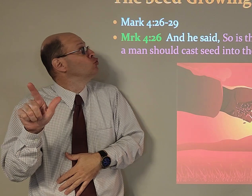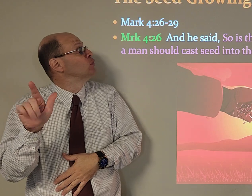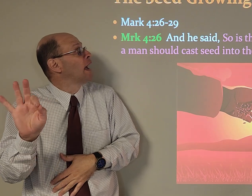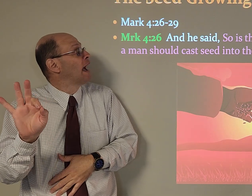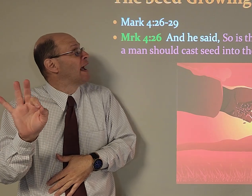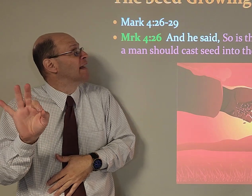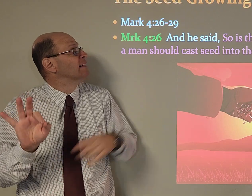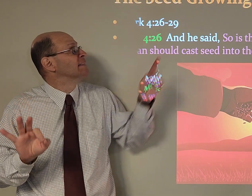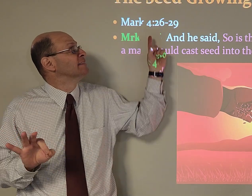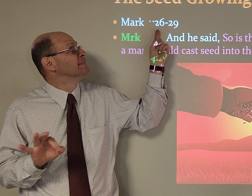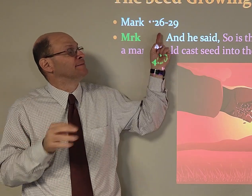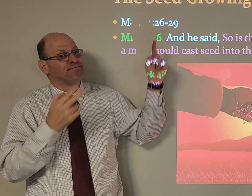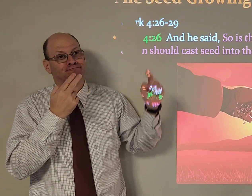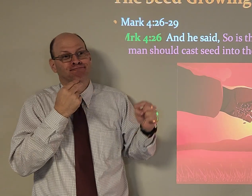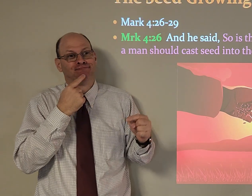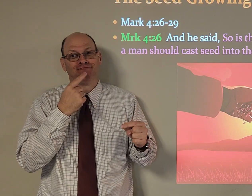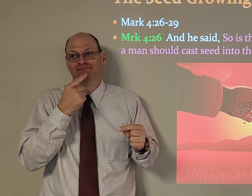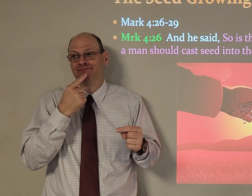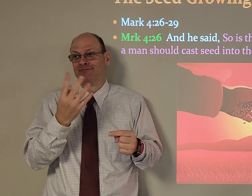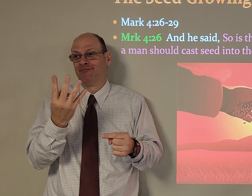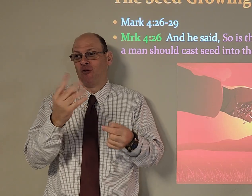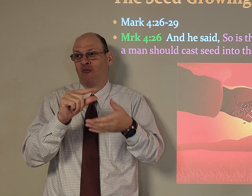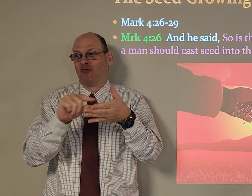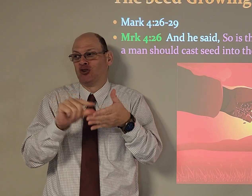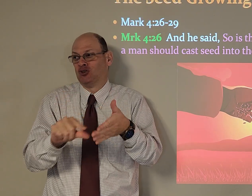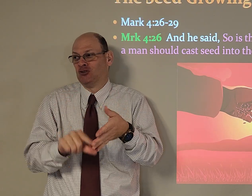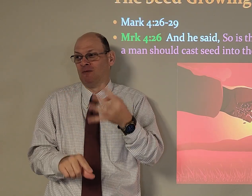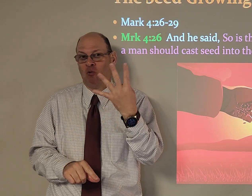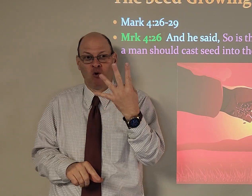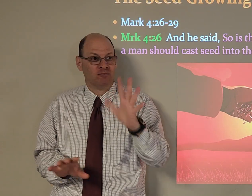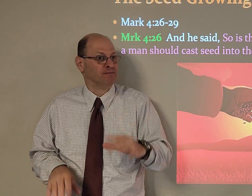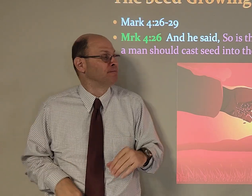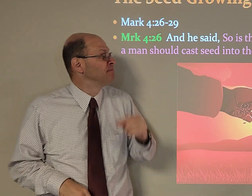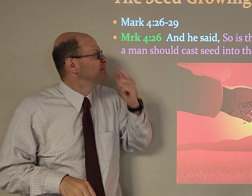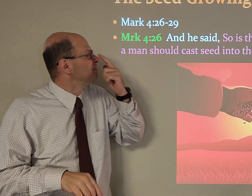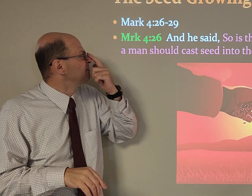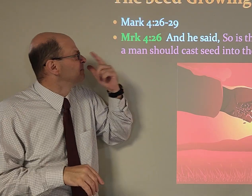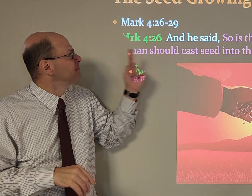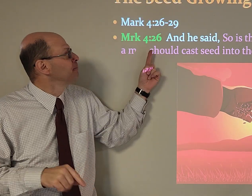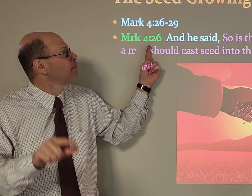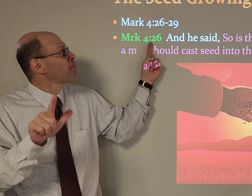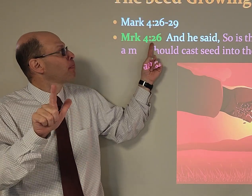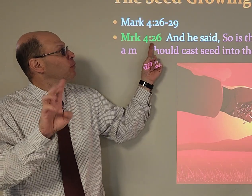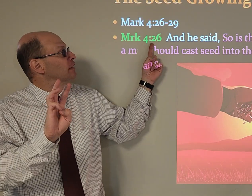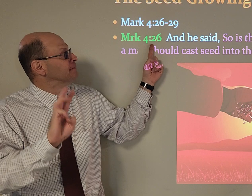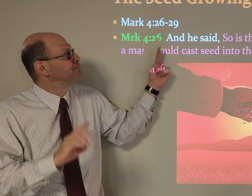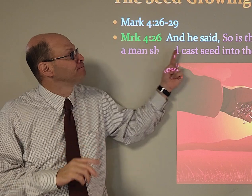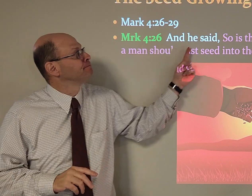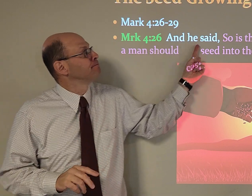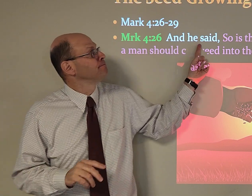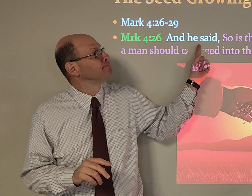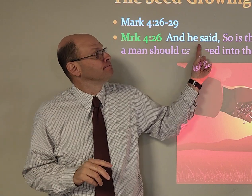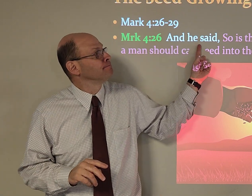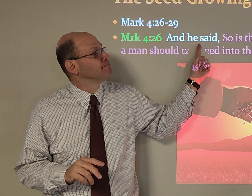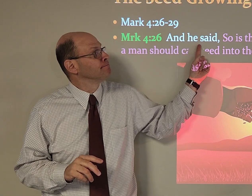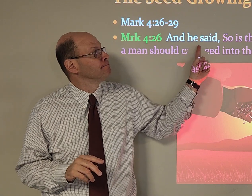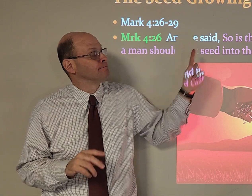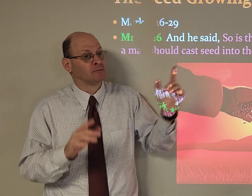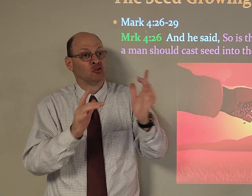chapter 4 to find this parable. There's four scriptures, verses 26 through